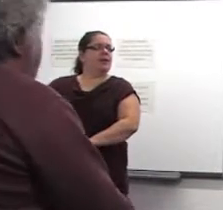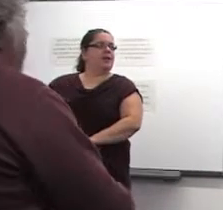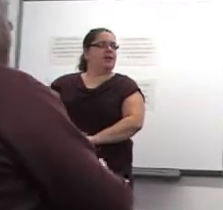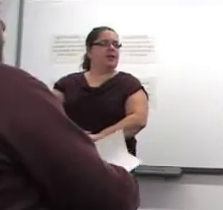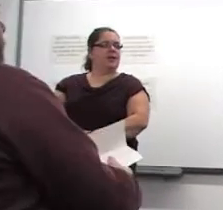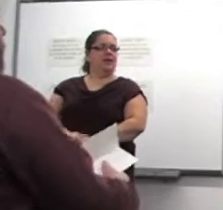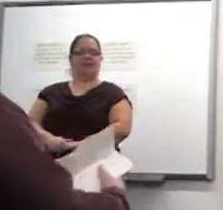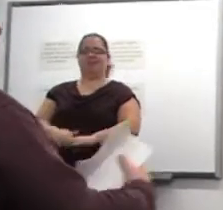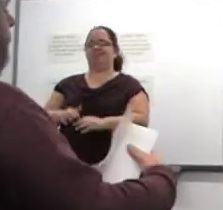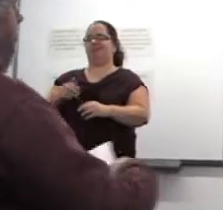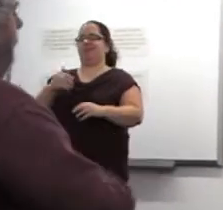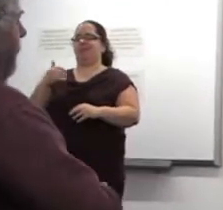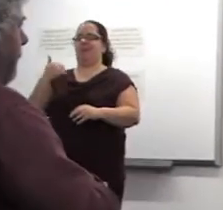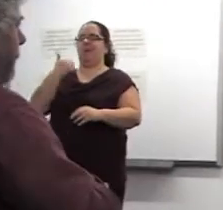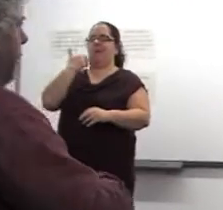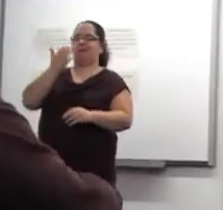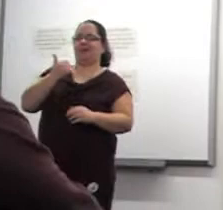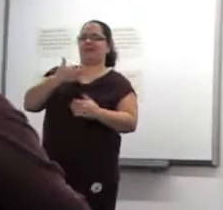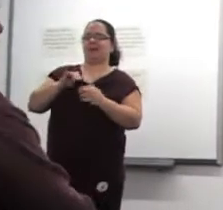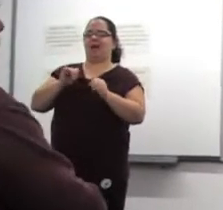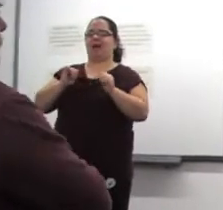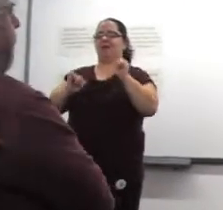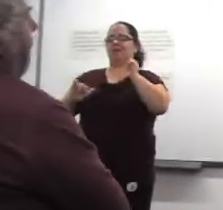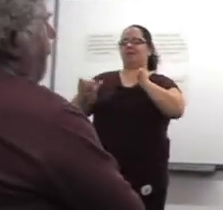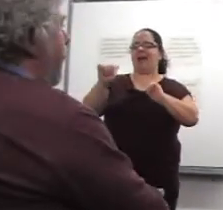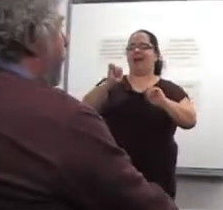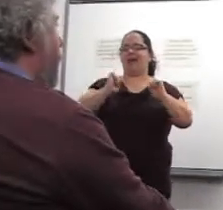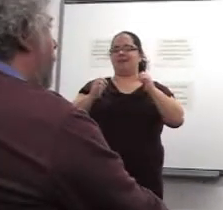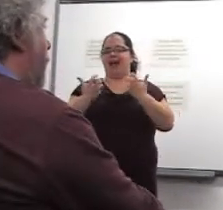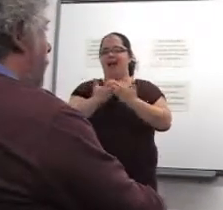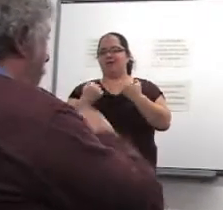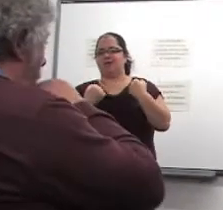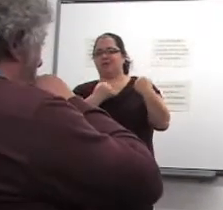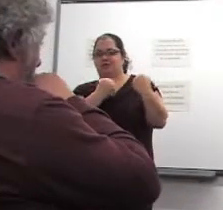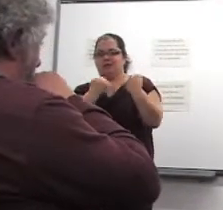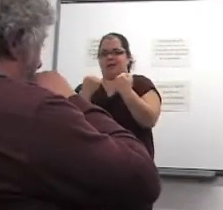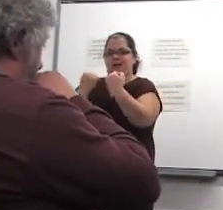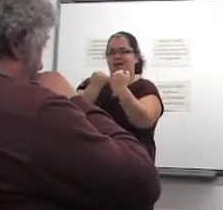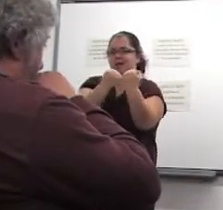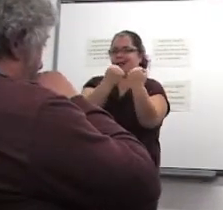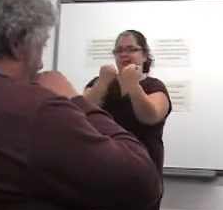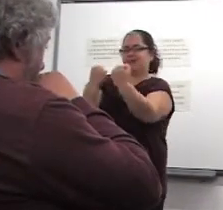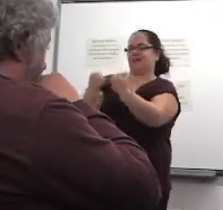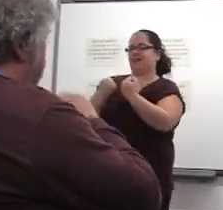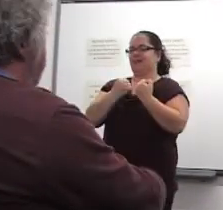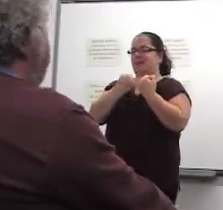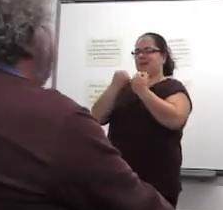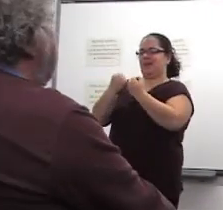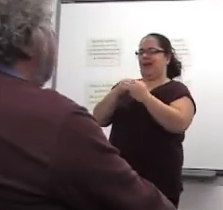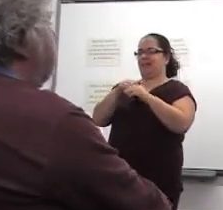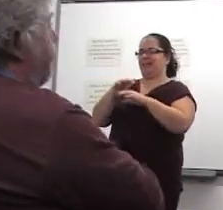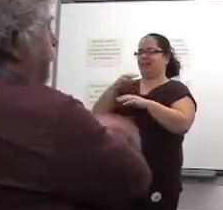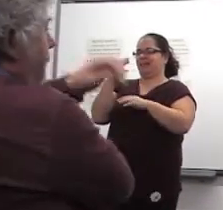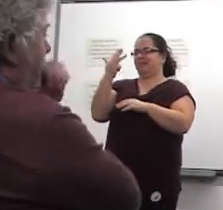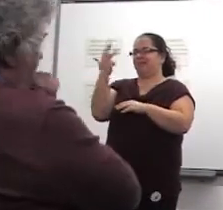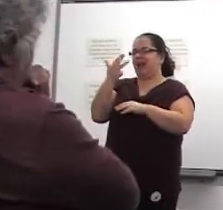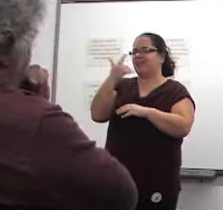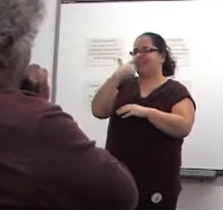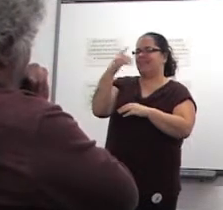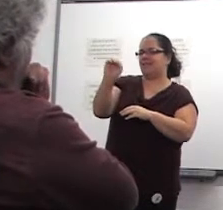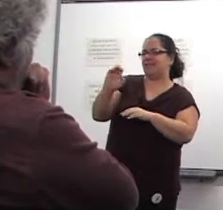He had always been proud of how he drove. He'd been weaned on the raw motor racing of the